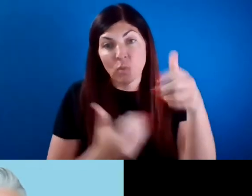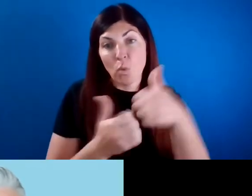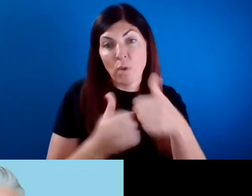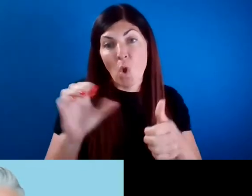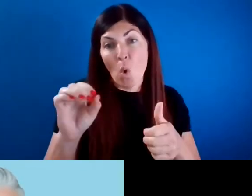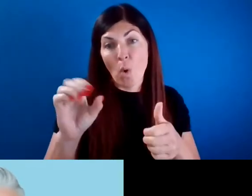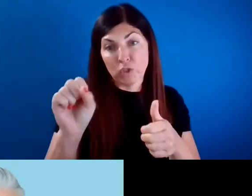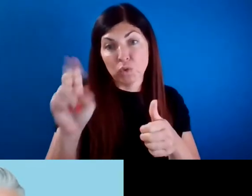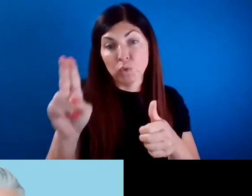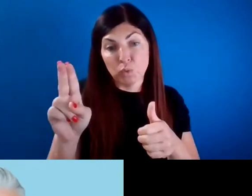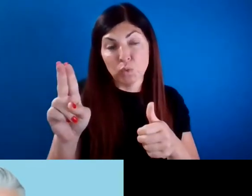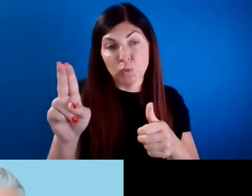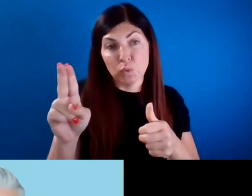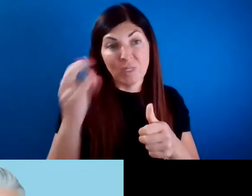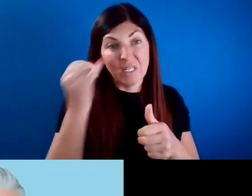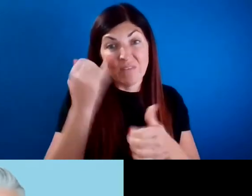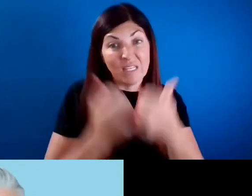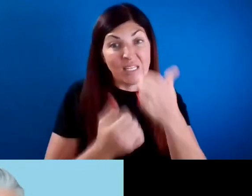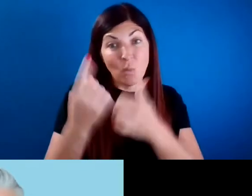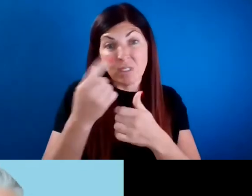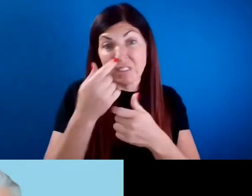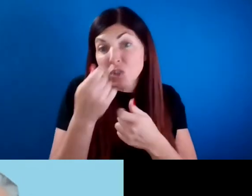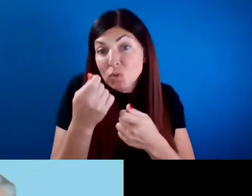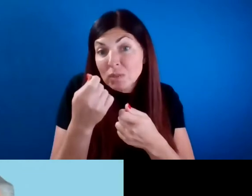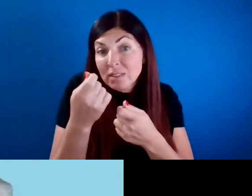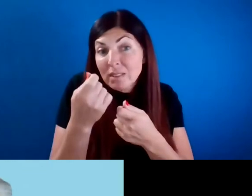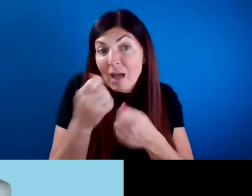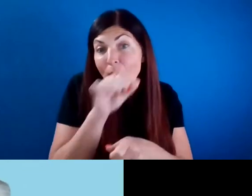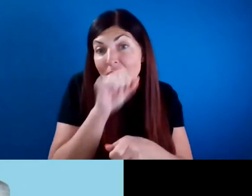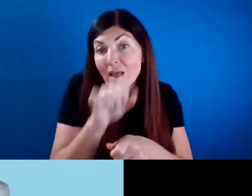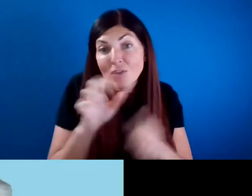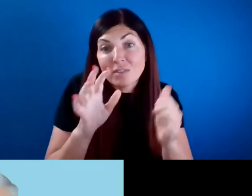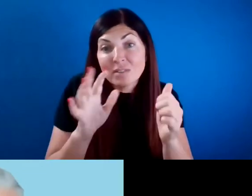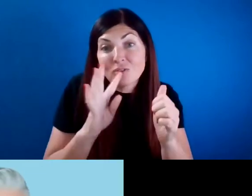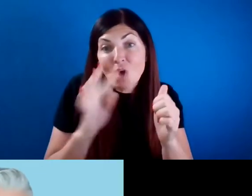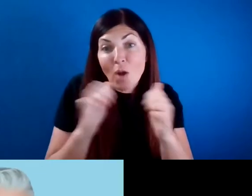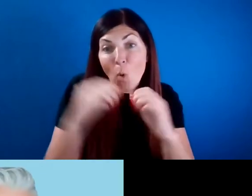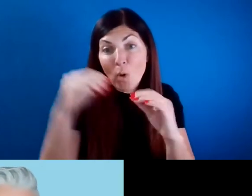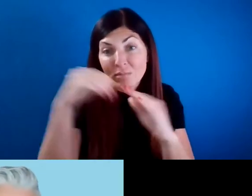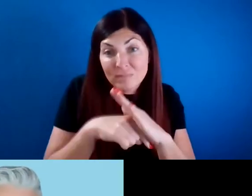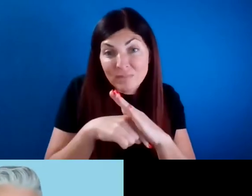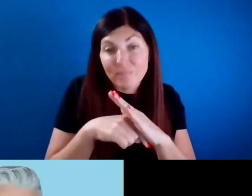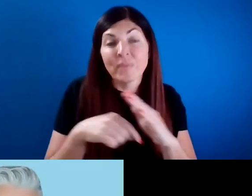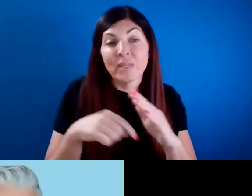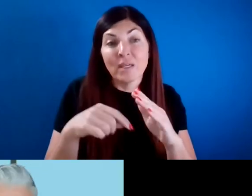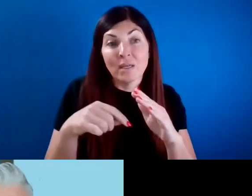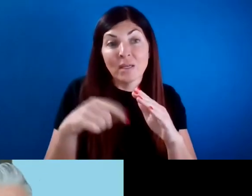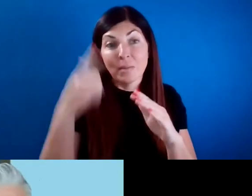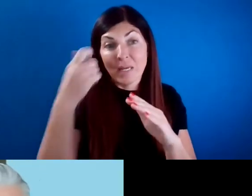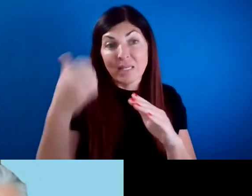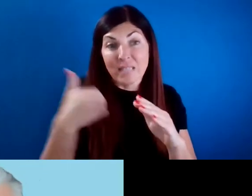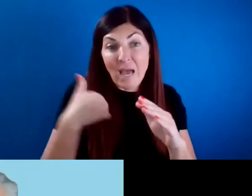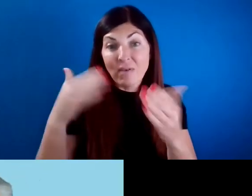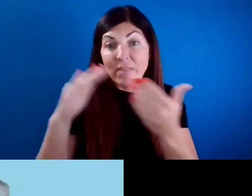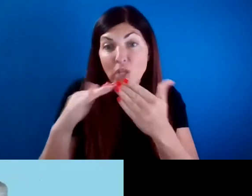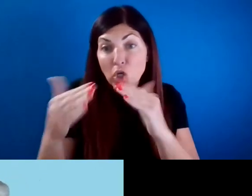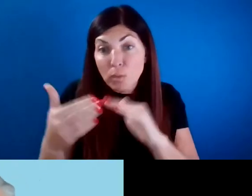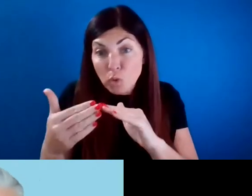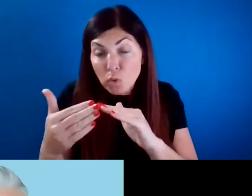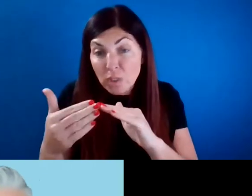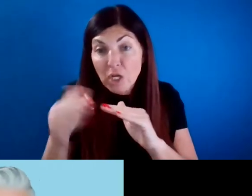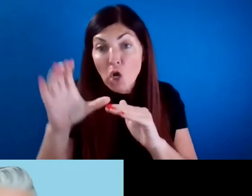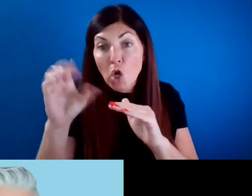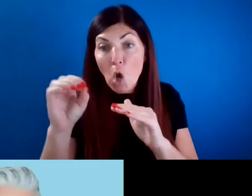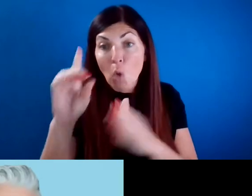University. And if anyone is interested in this, I would love to talk to you further, because having the community co-design it with me is